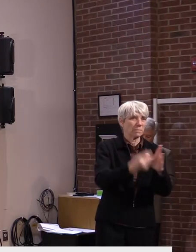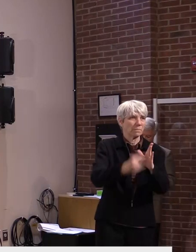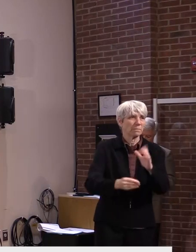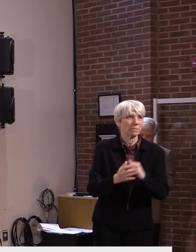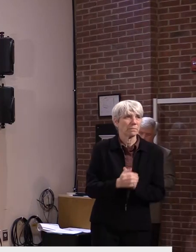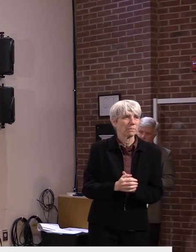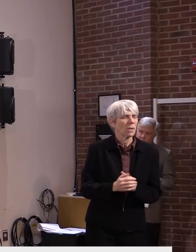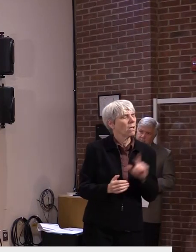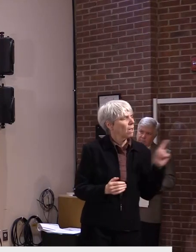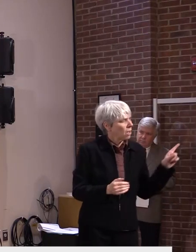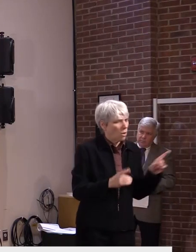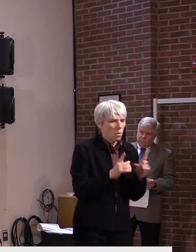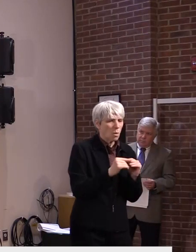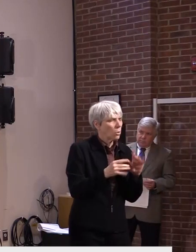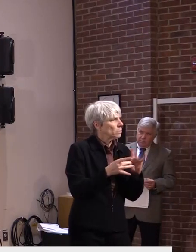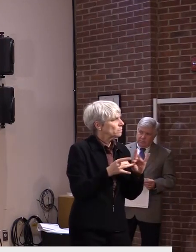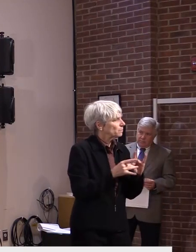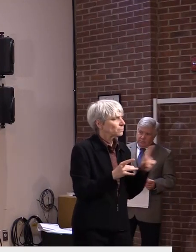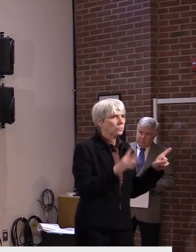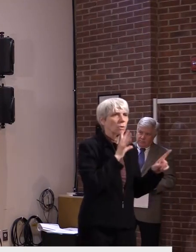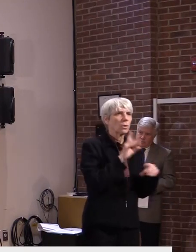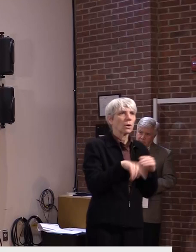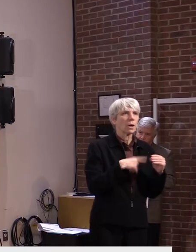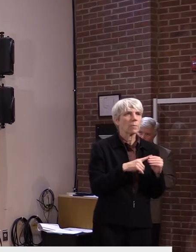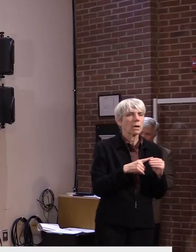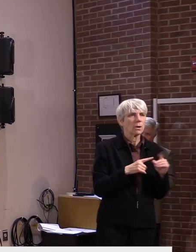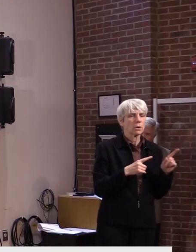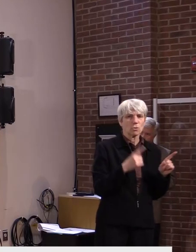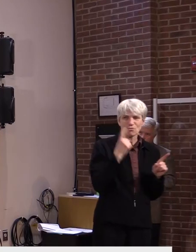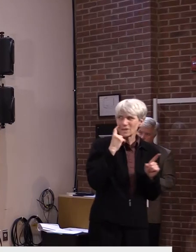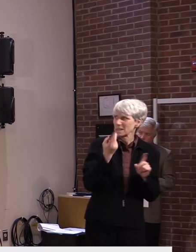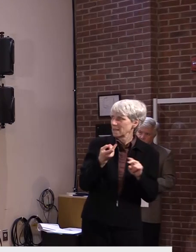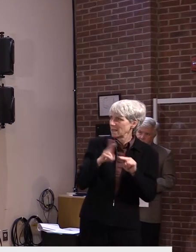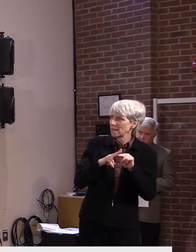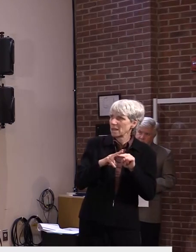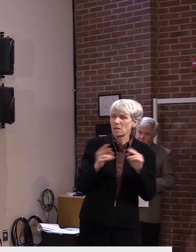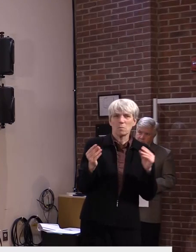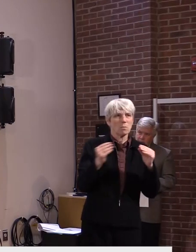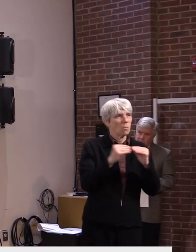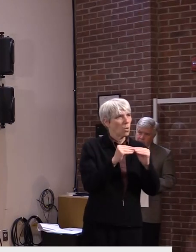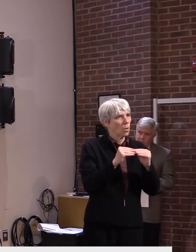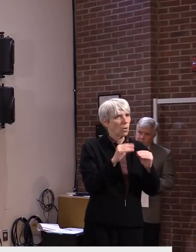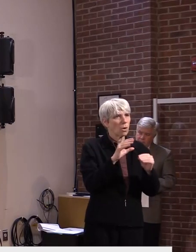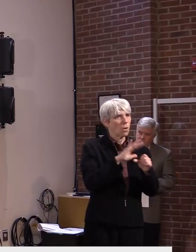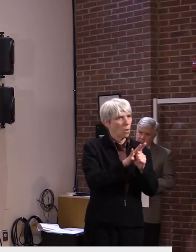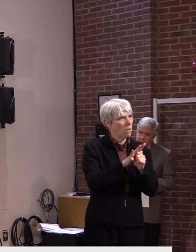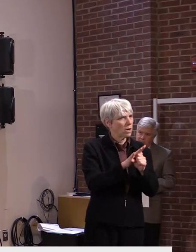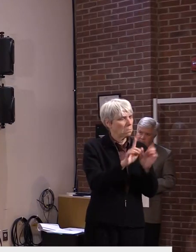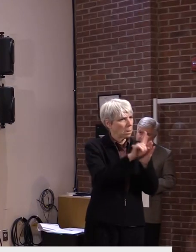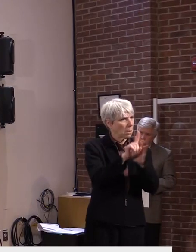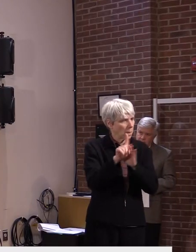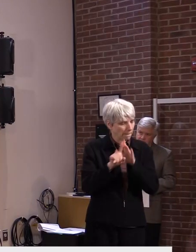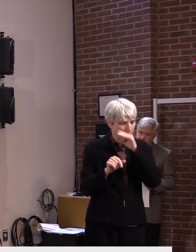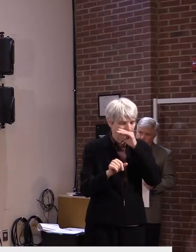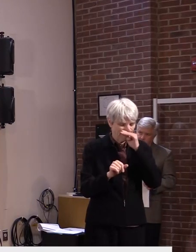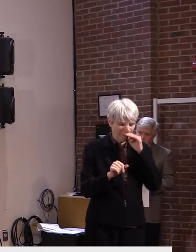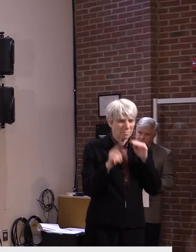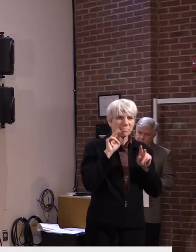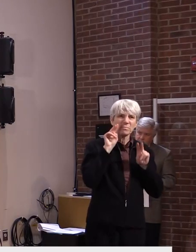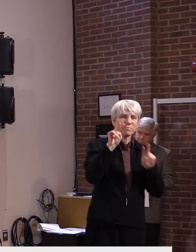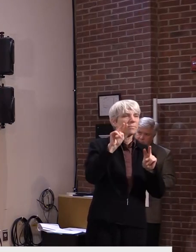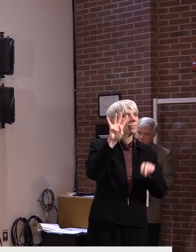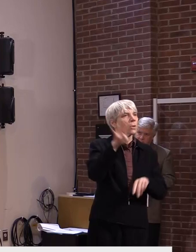regarding the recent cases and increase, there are, when you look at graphs from India,